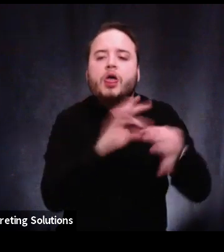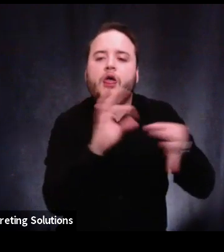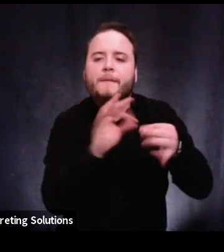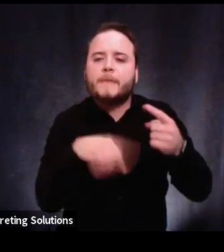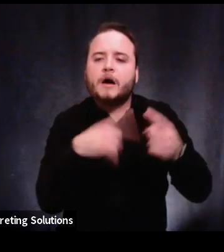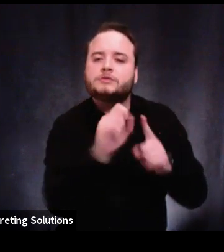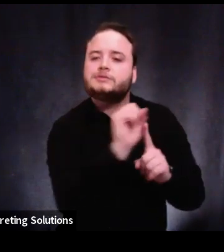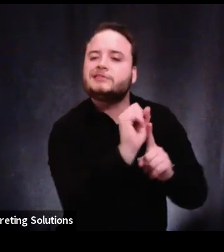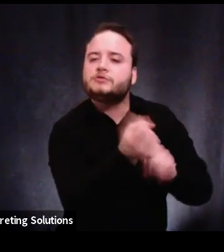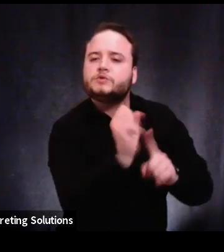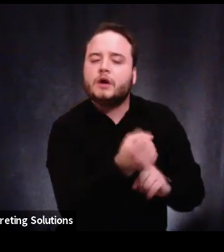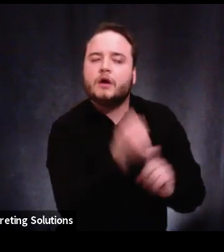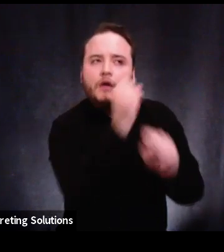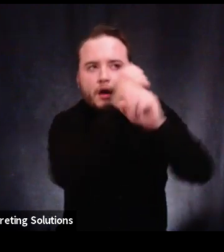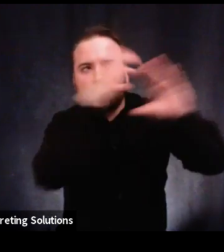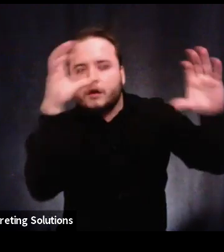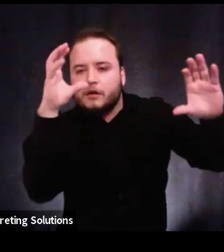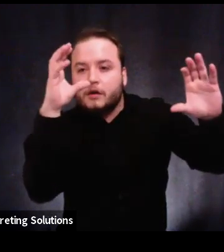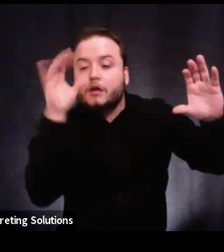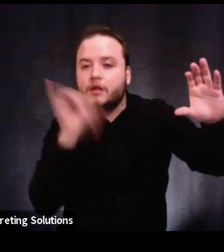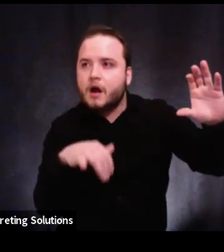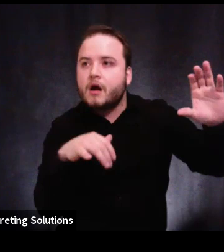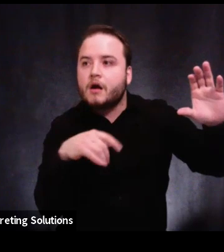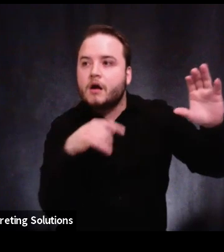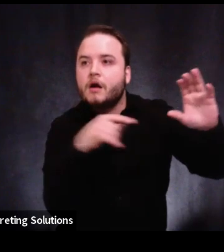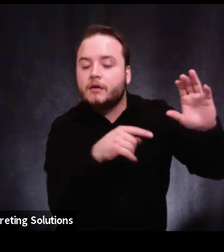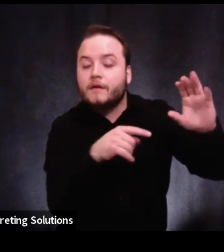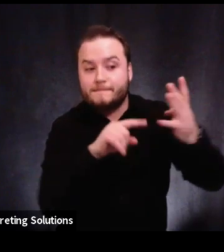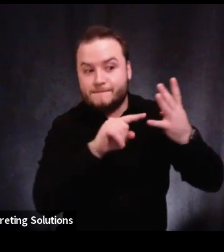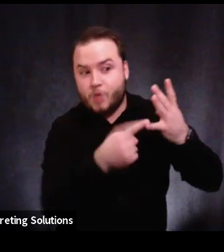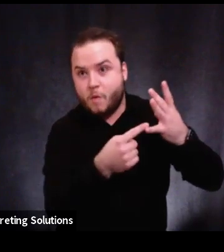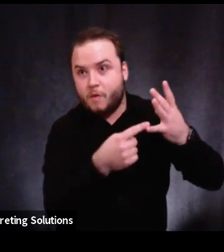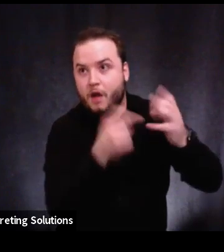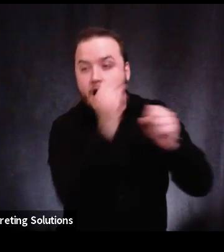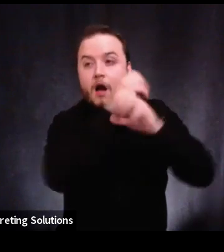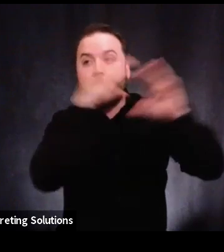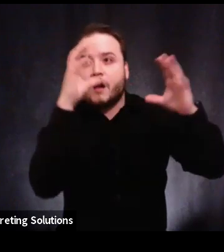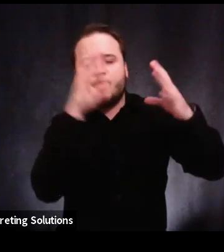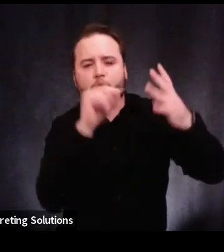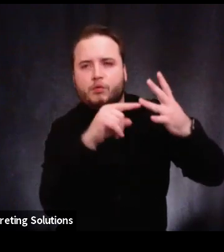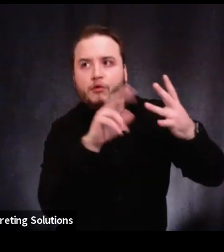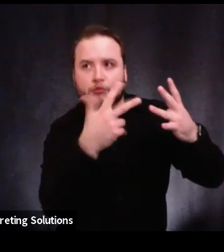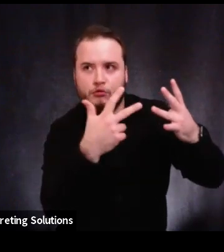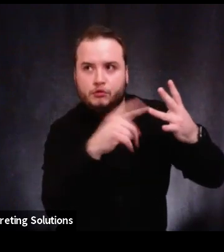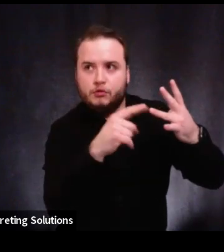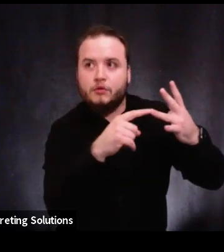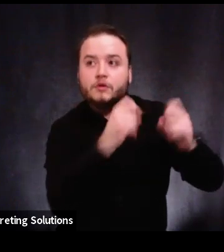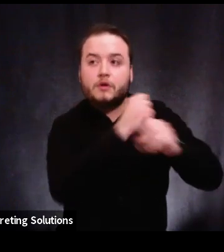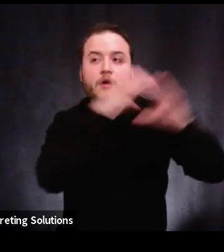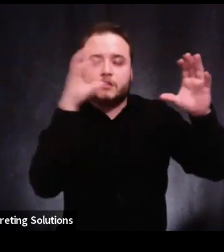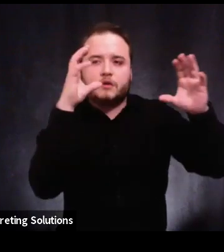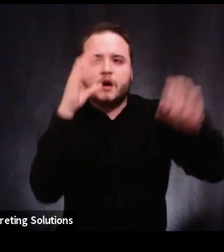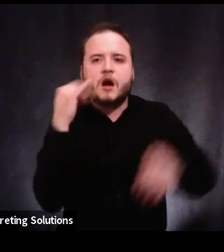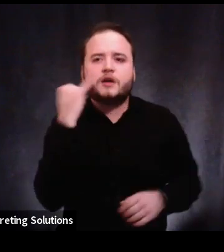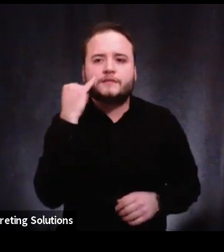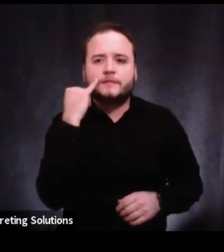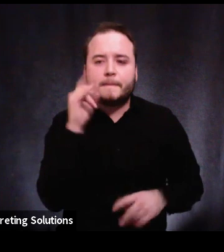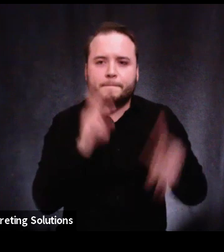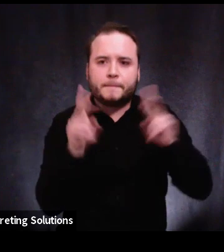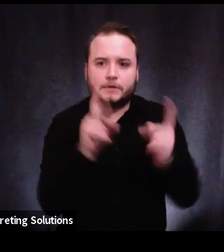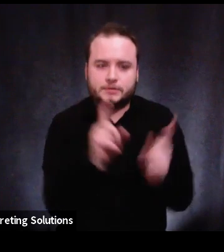that scenario 3 talks specifically about just extending a long-term stay-at-home for the most vulnerable. Can you tell us, has there